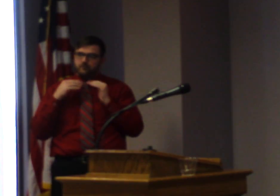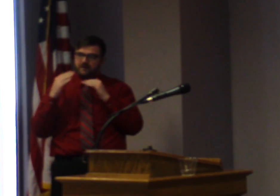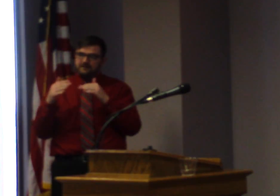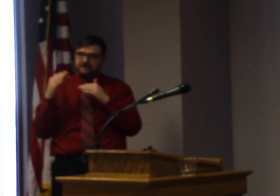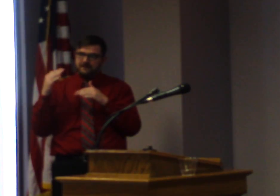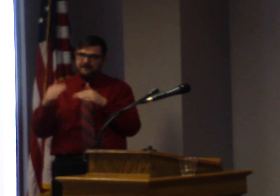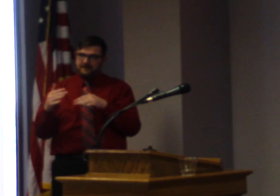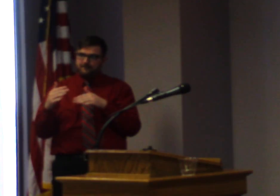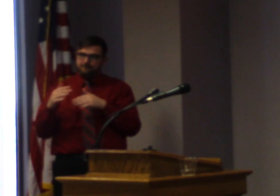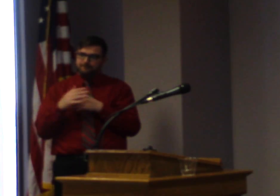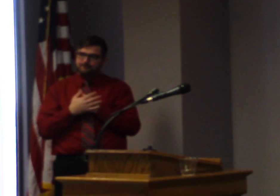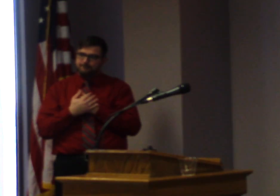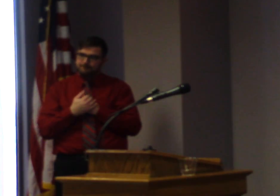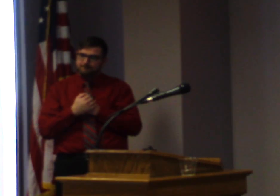break that gap?